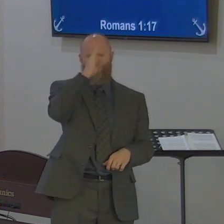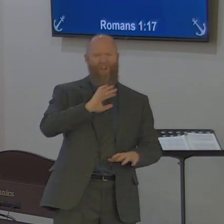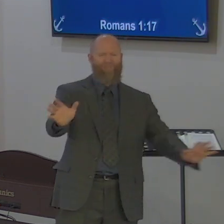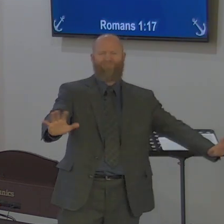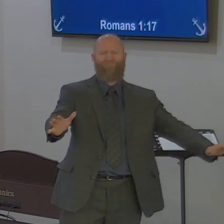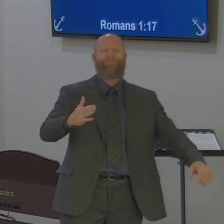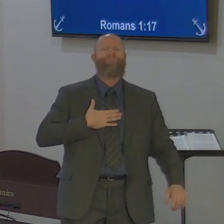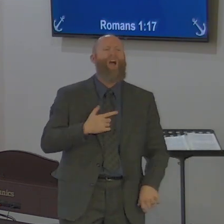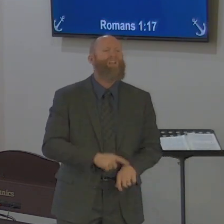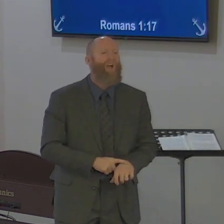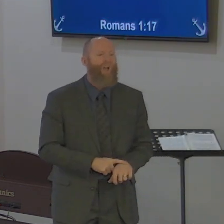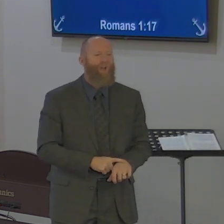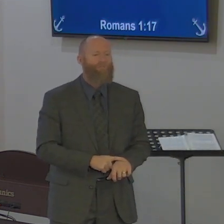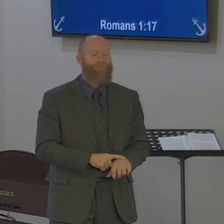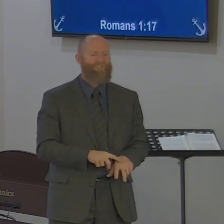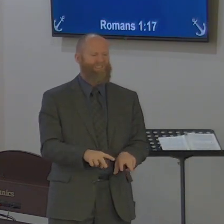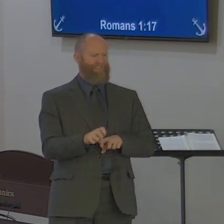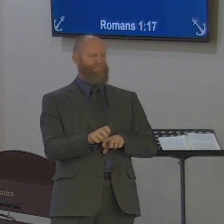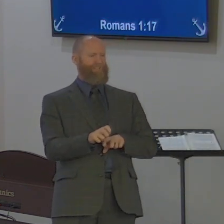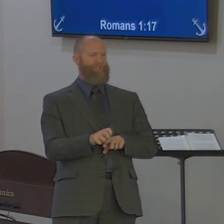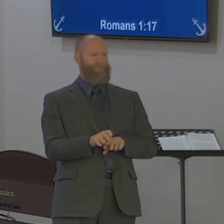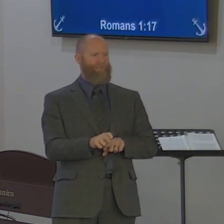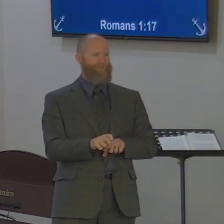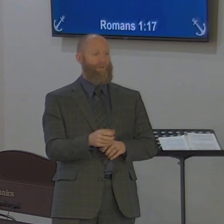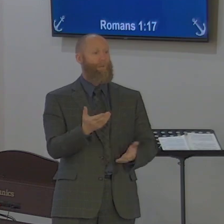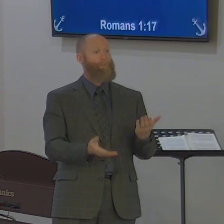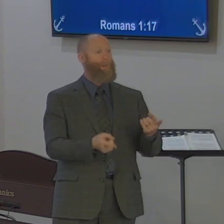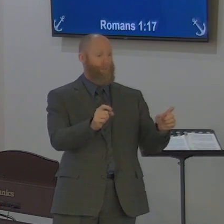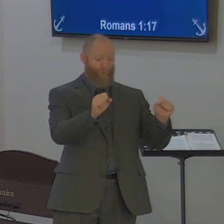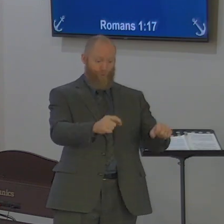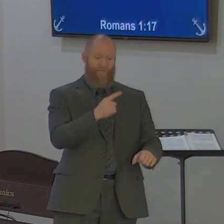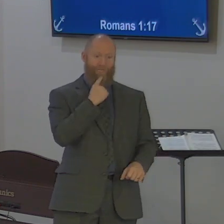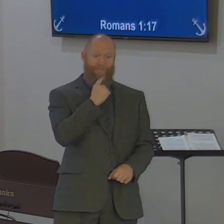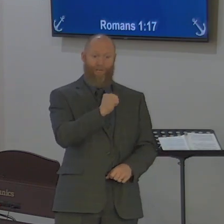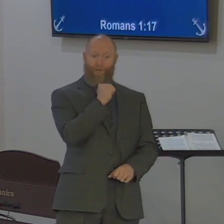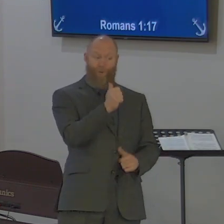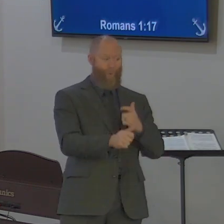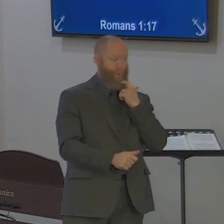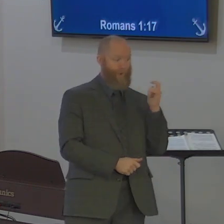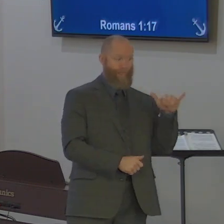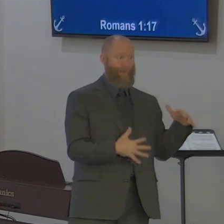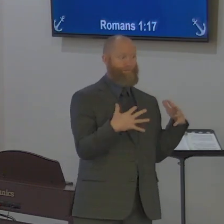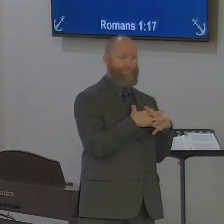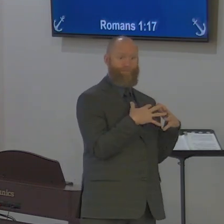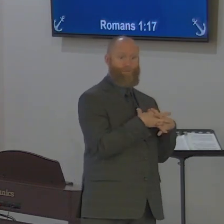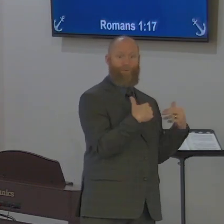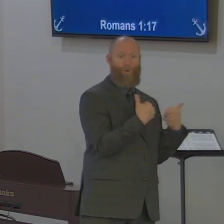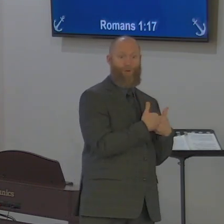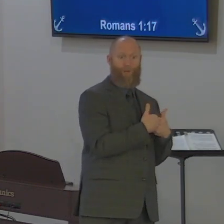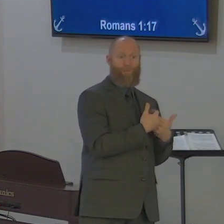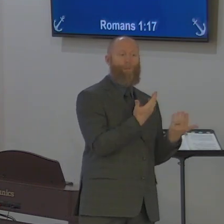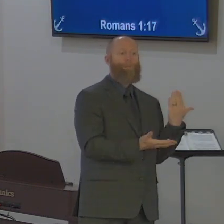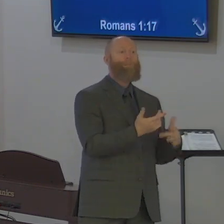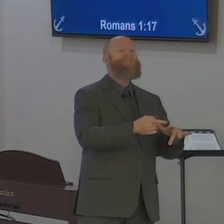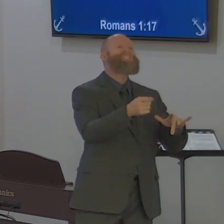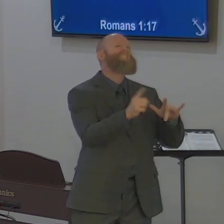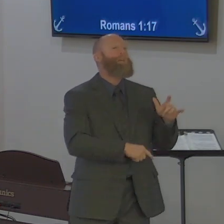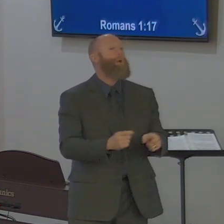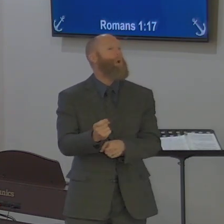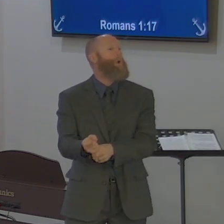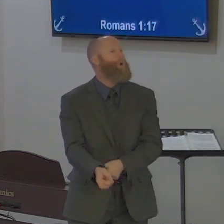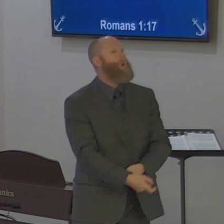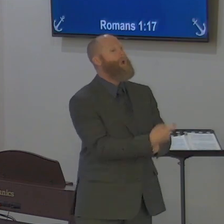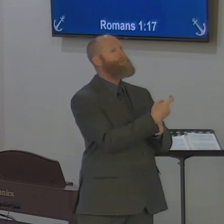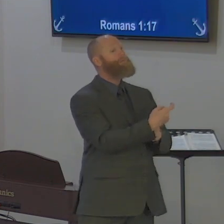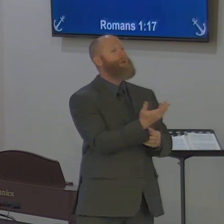hey, maybe I don't have to watch that football game. Or, hey, maybe I don't have to go play a game of golf. Or, hey, maybe I can